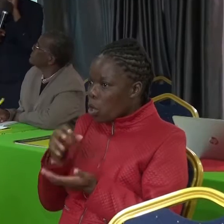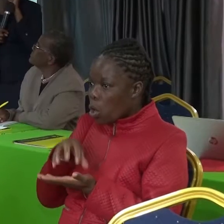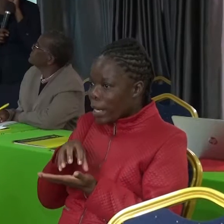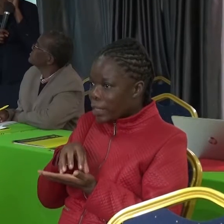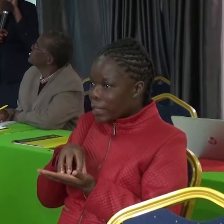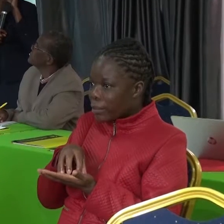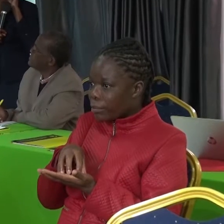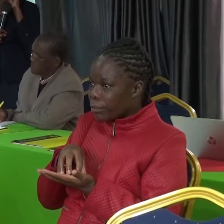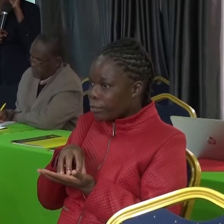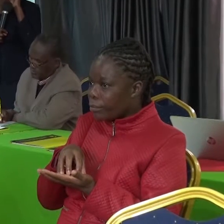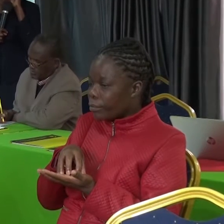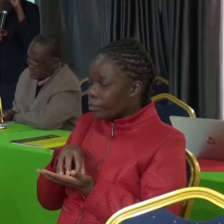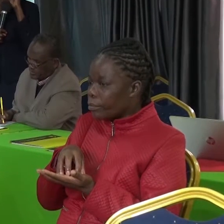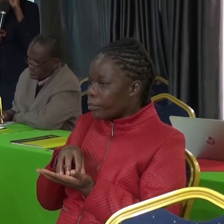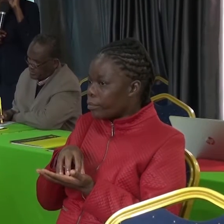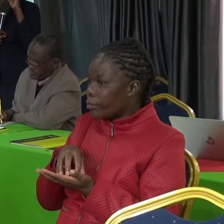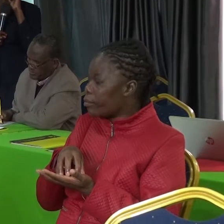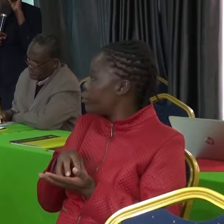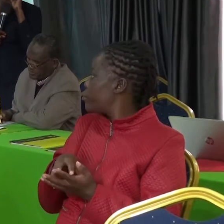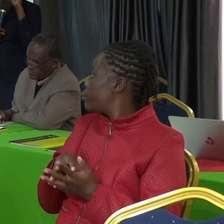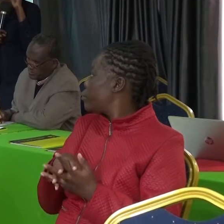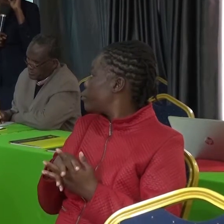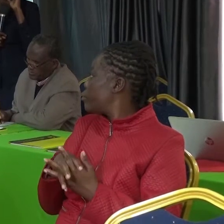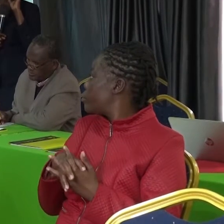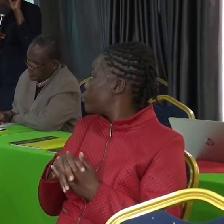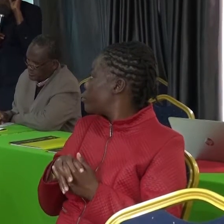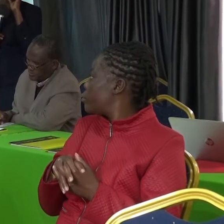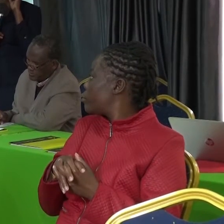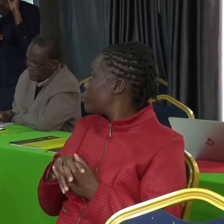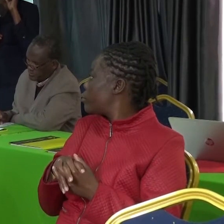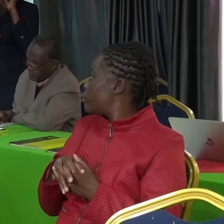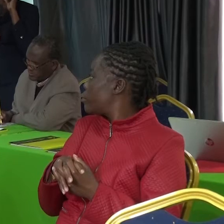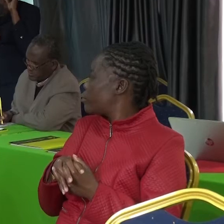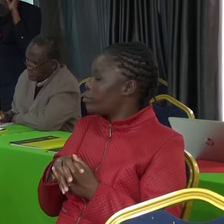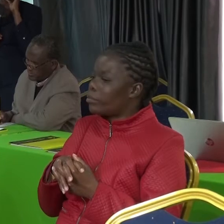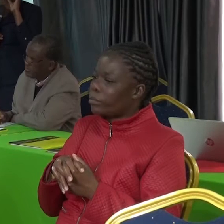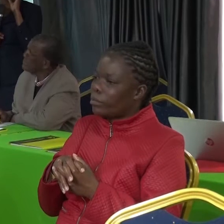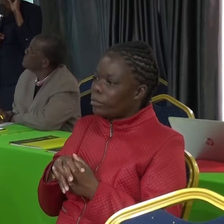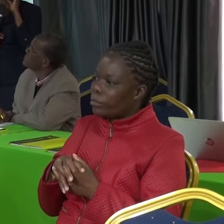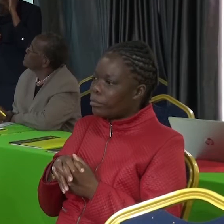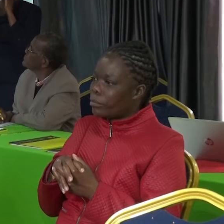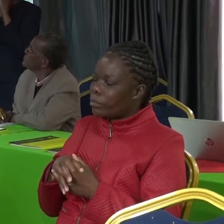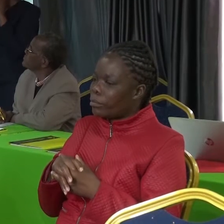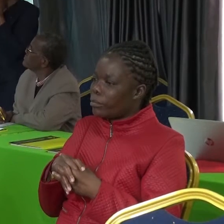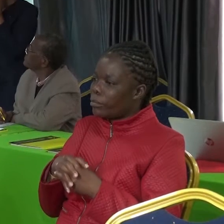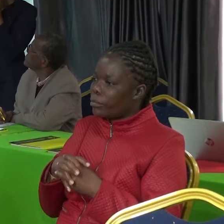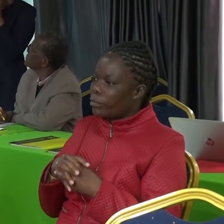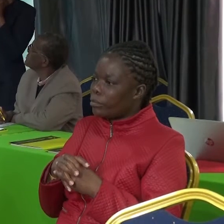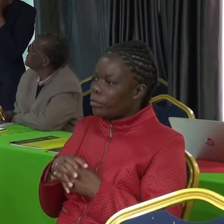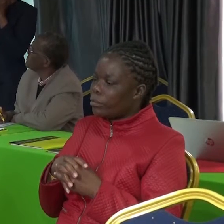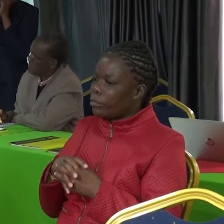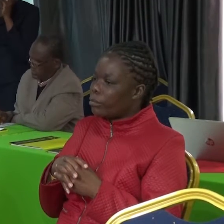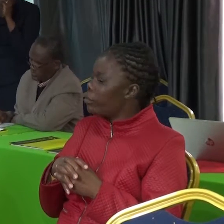will take place. The learners are the teachers. The teachers are the